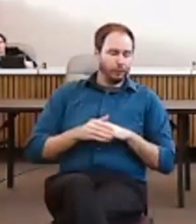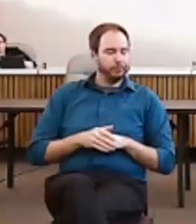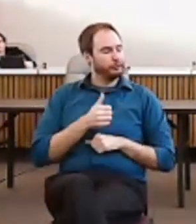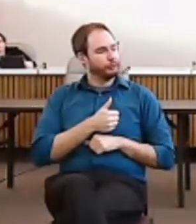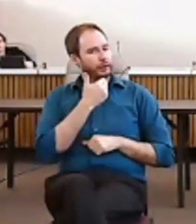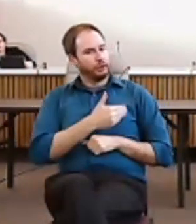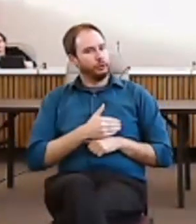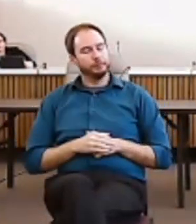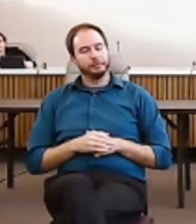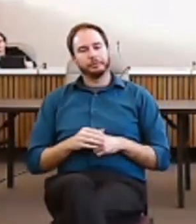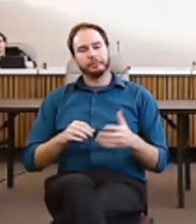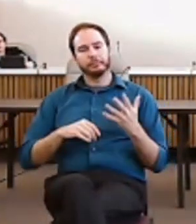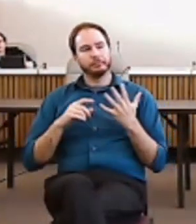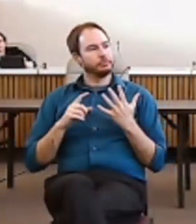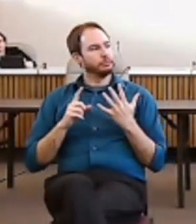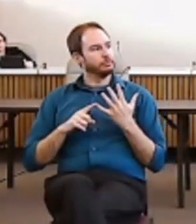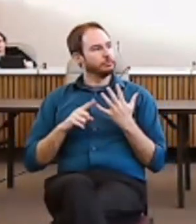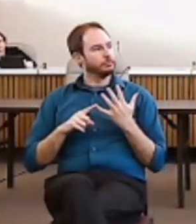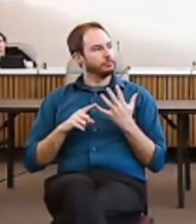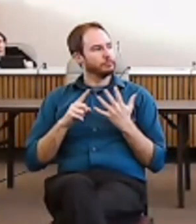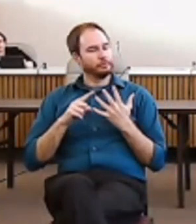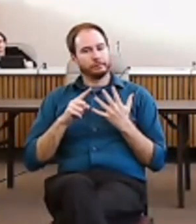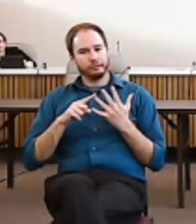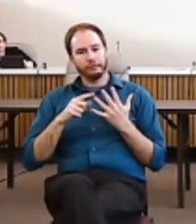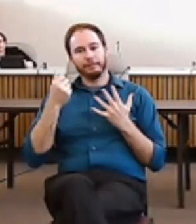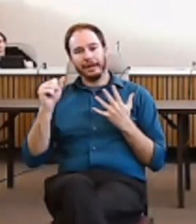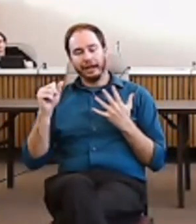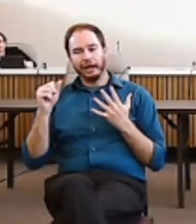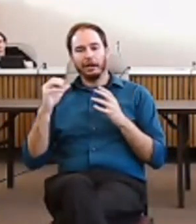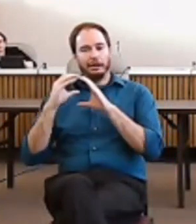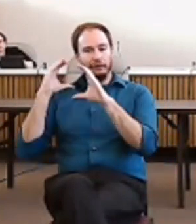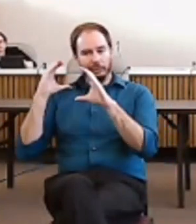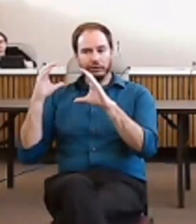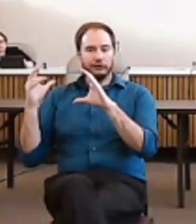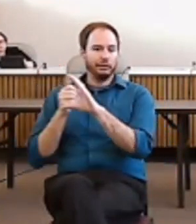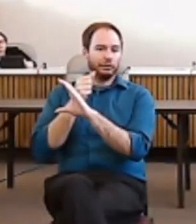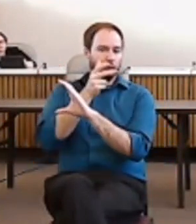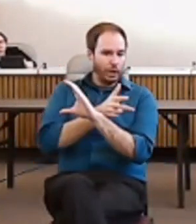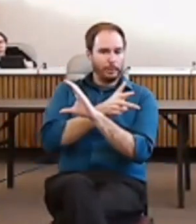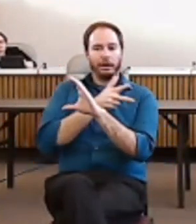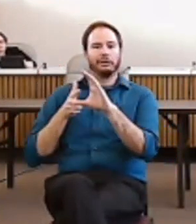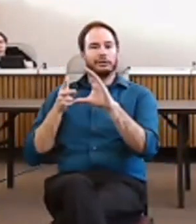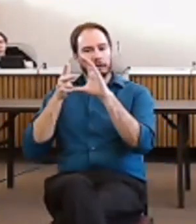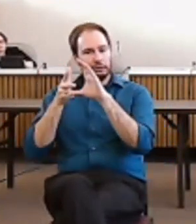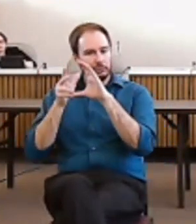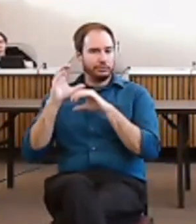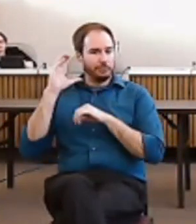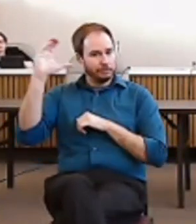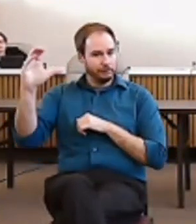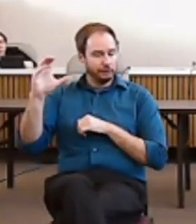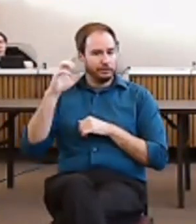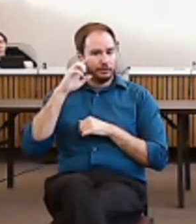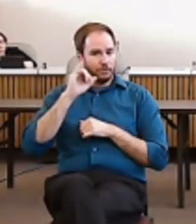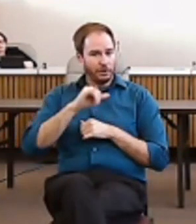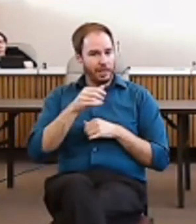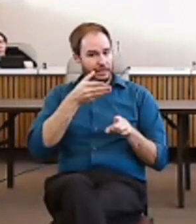Will there be any loading or unloading of vehicles there? The